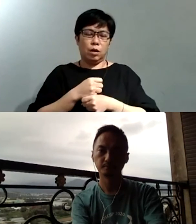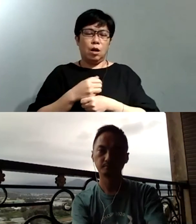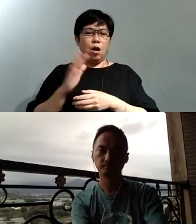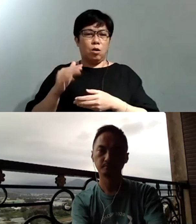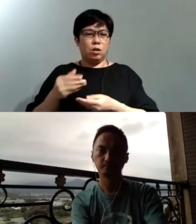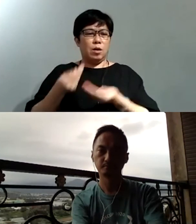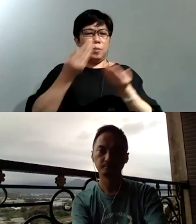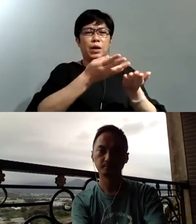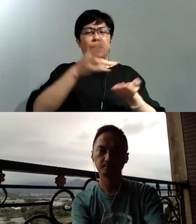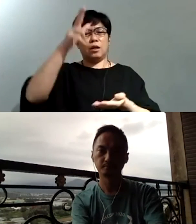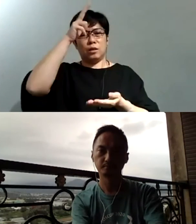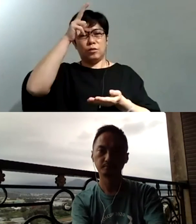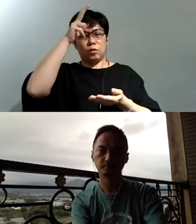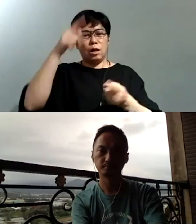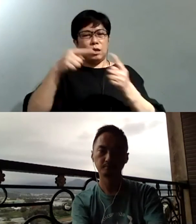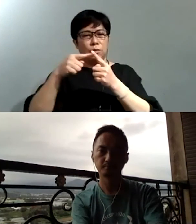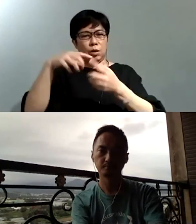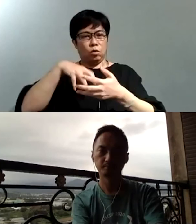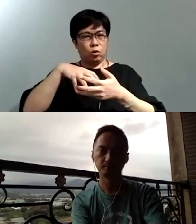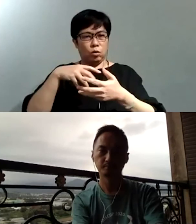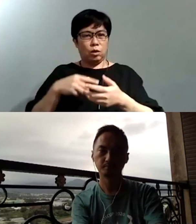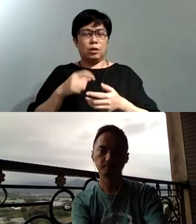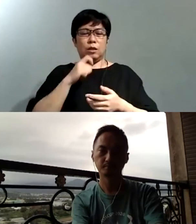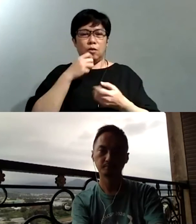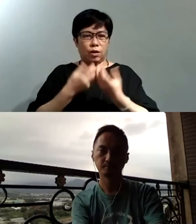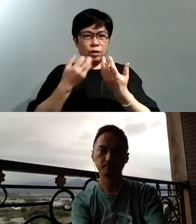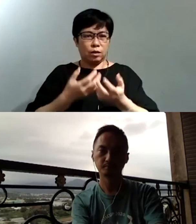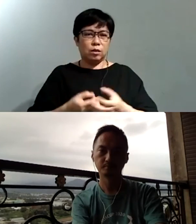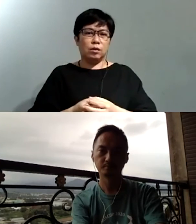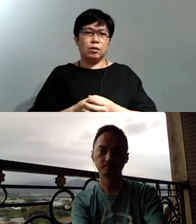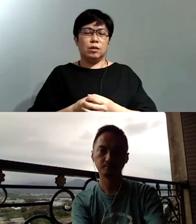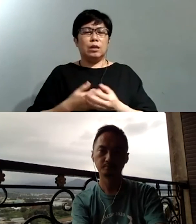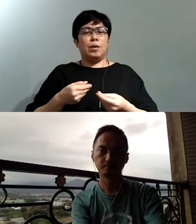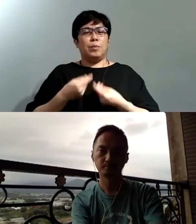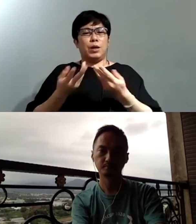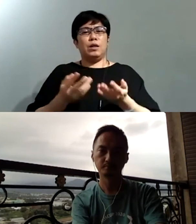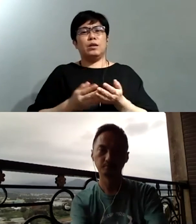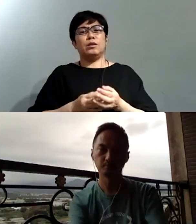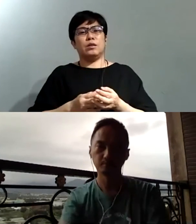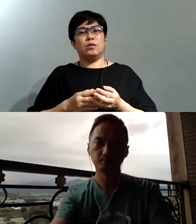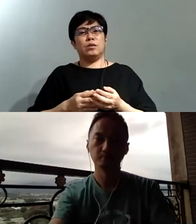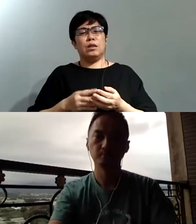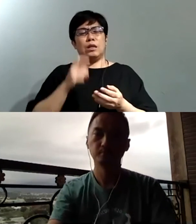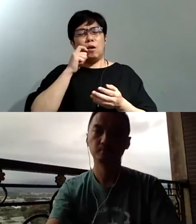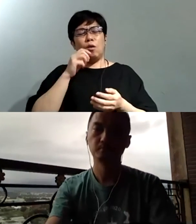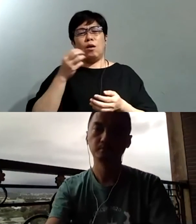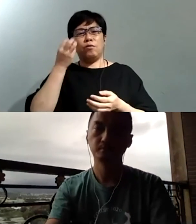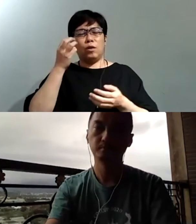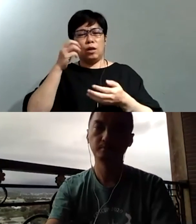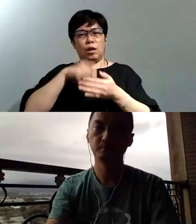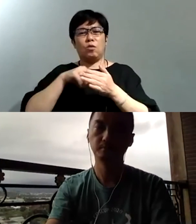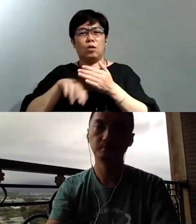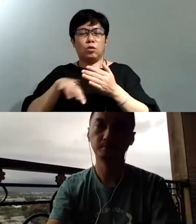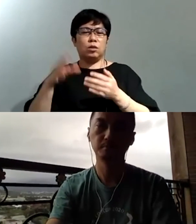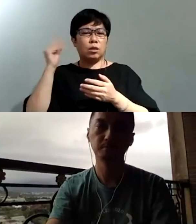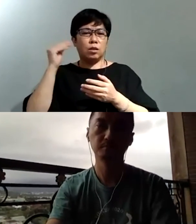the authorities to see that this was a voice that they had neglected, but it was also important for the